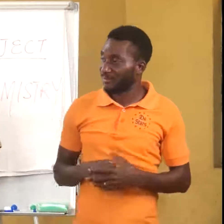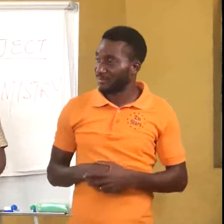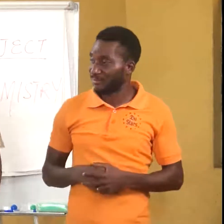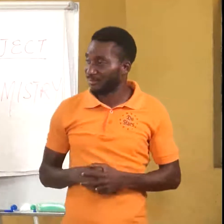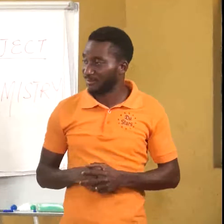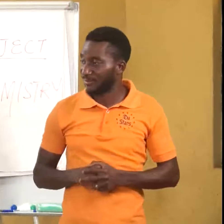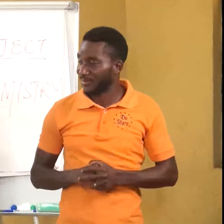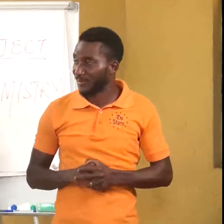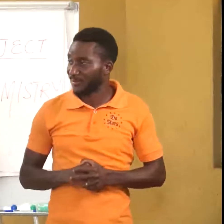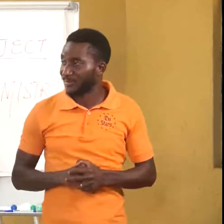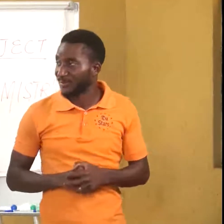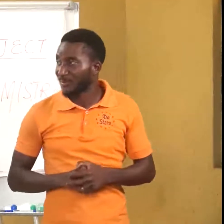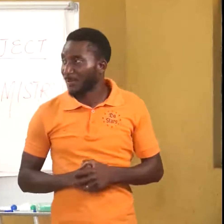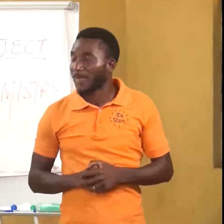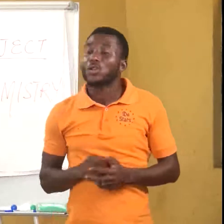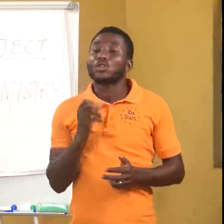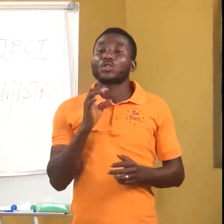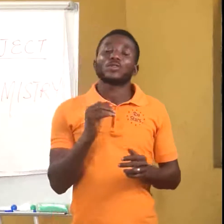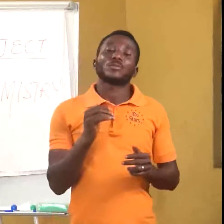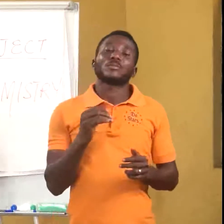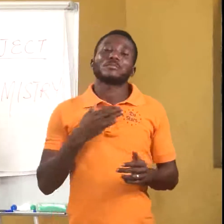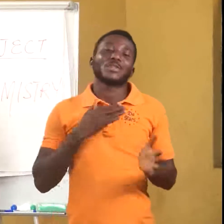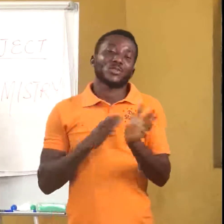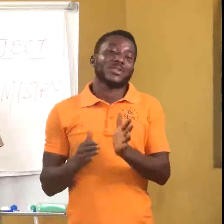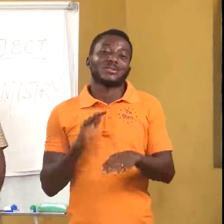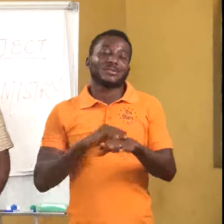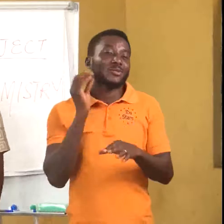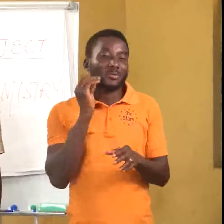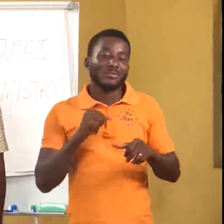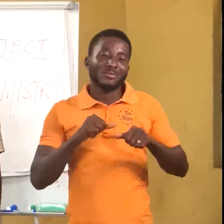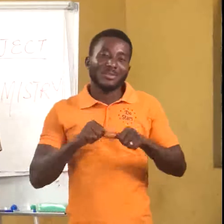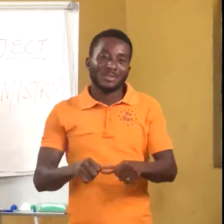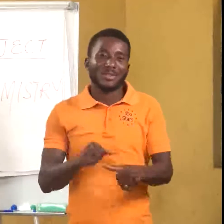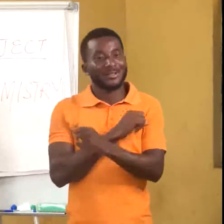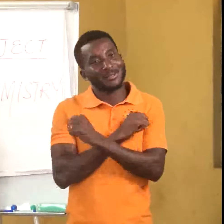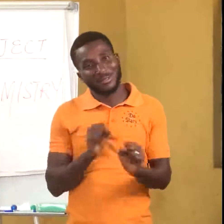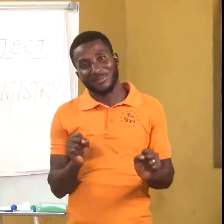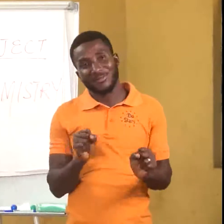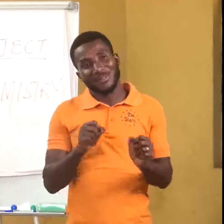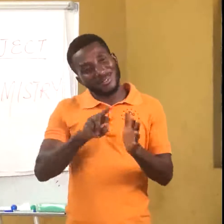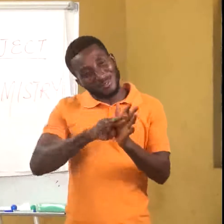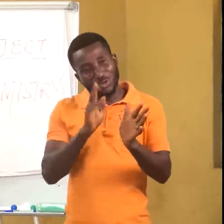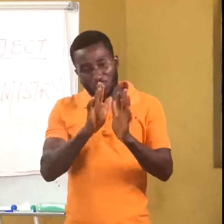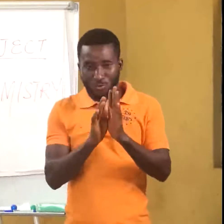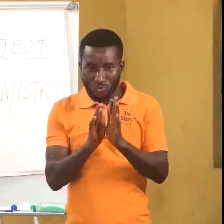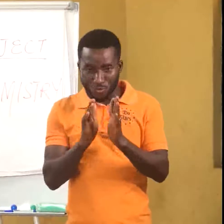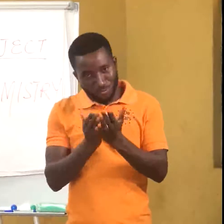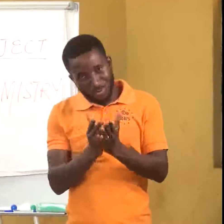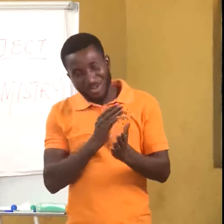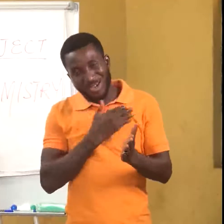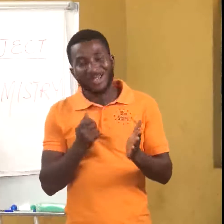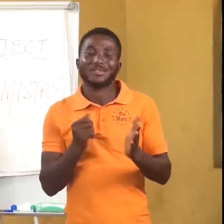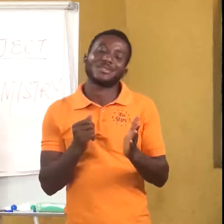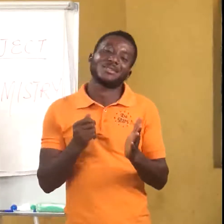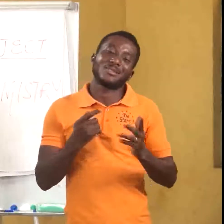time is not on our side. Stay safe, stay at home, study your books, and prepare for your examination. As I welcome